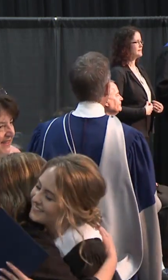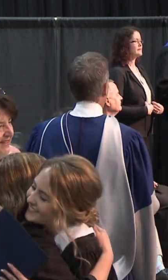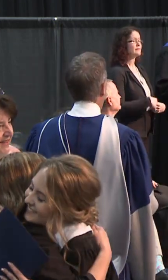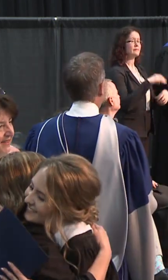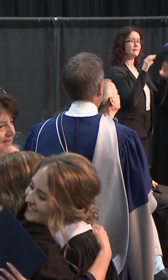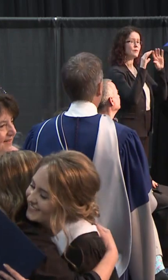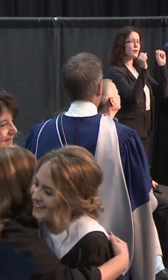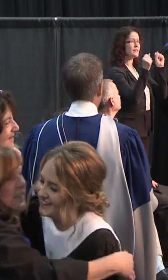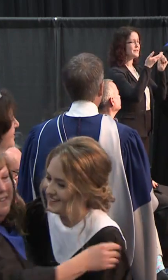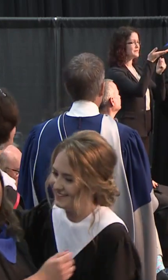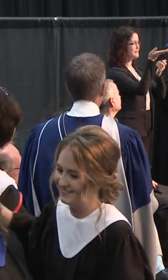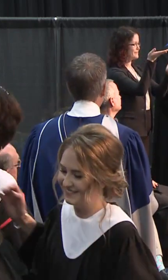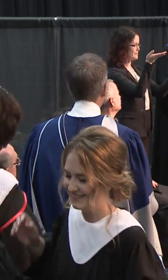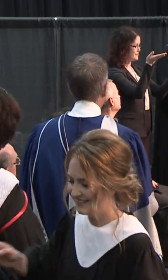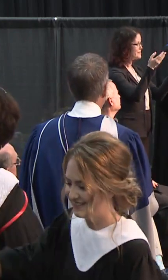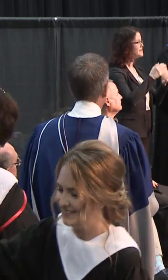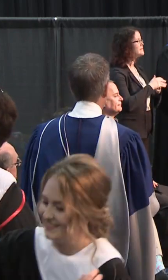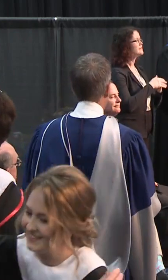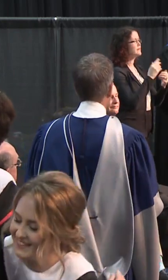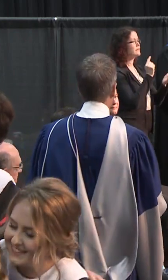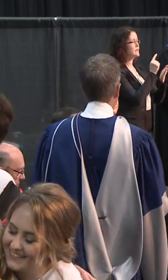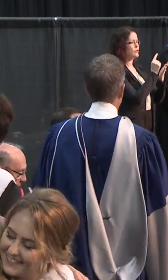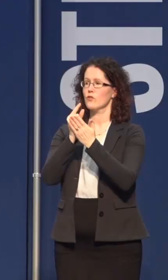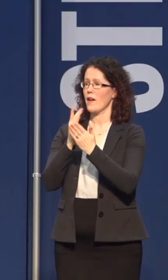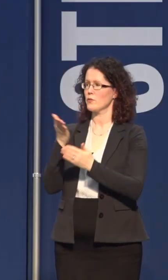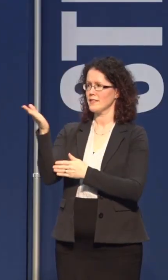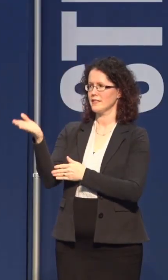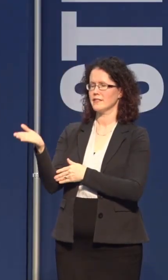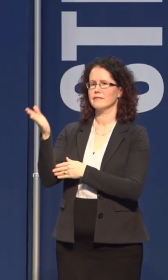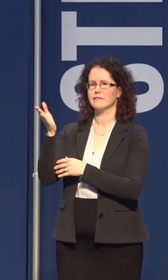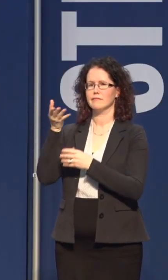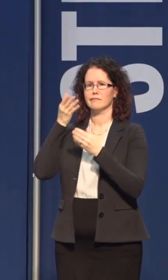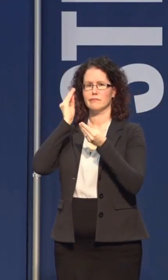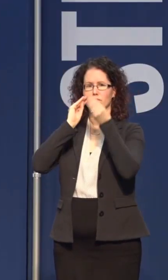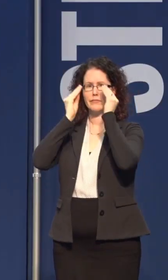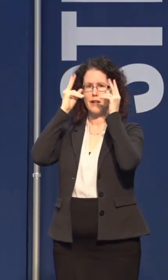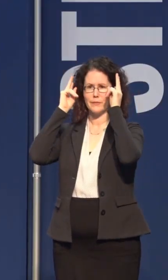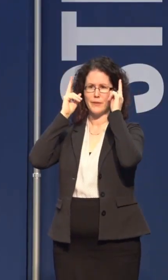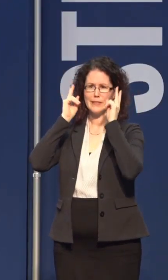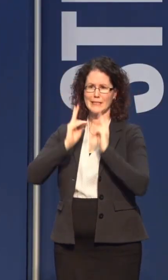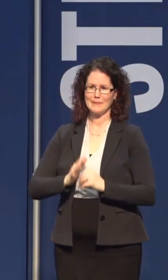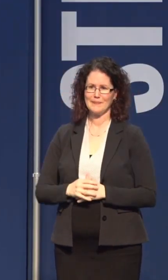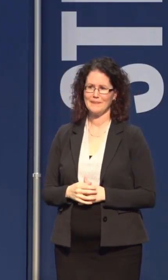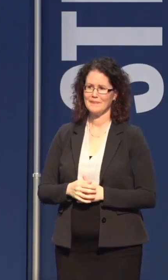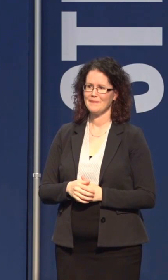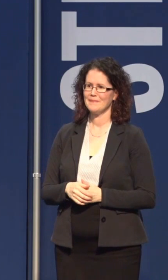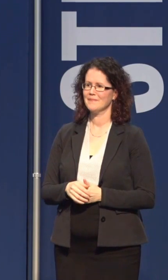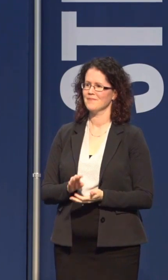Mr. President, ladies and gentlemen, the graduates in cosmetology.